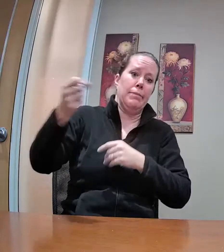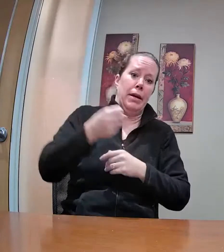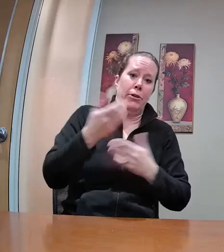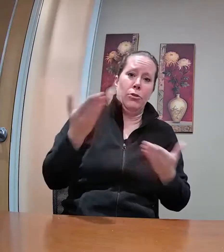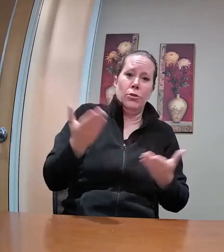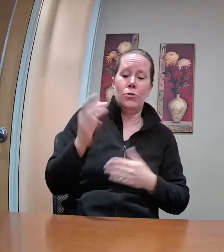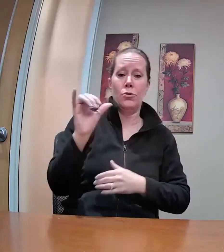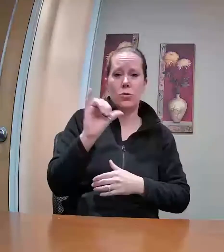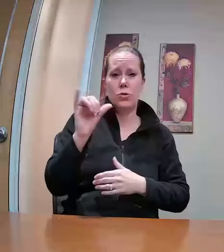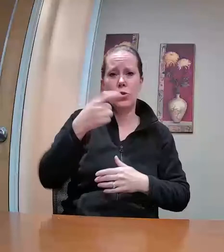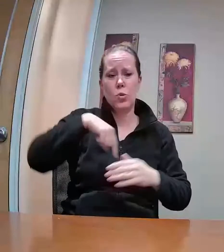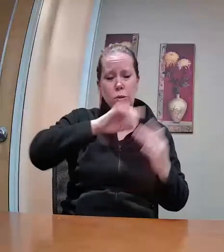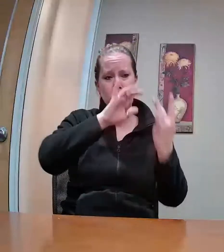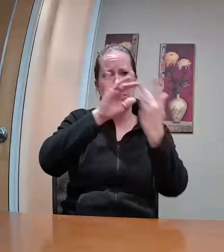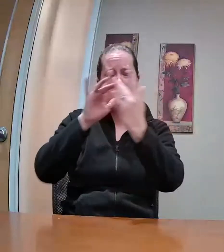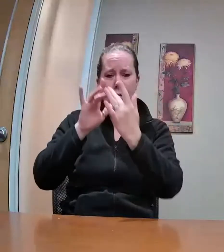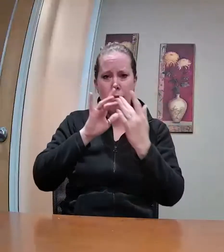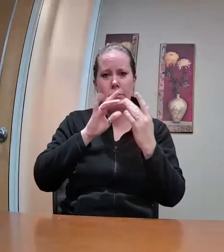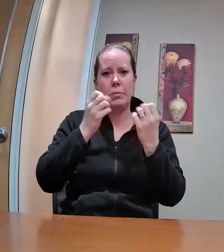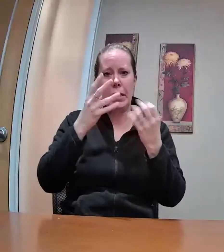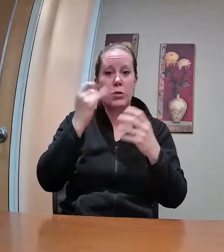make use of as well.